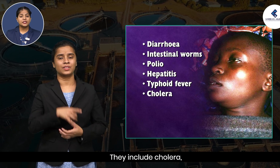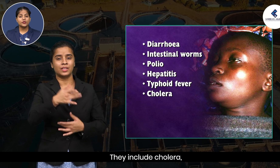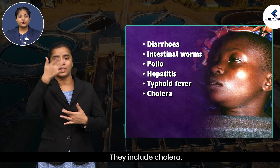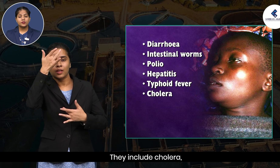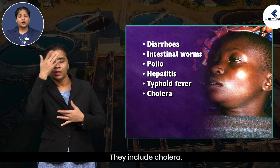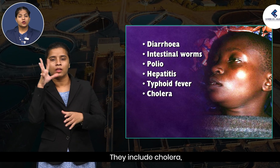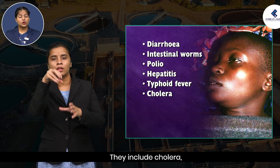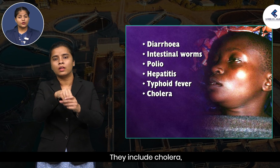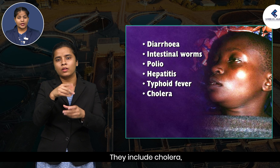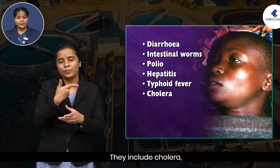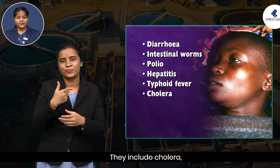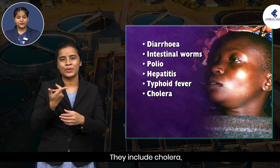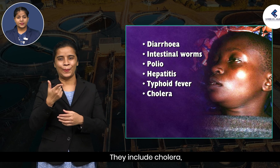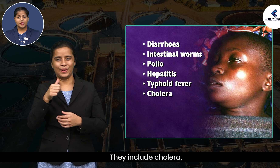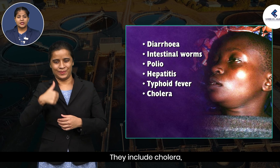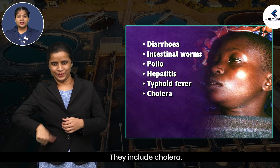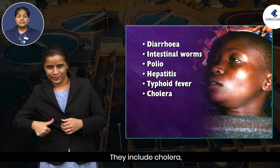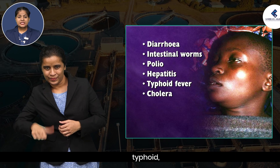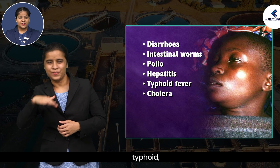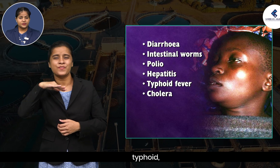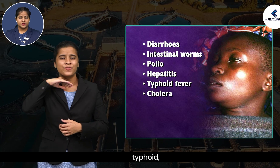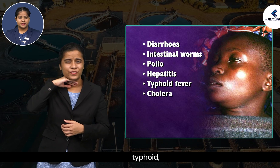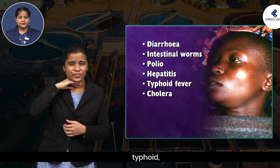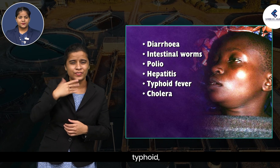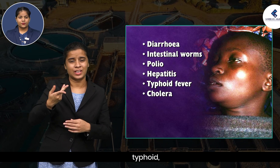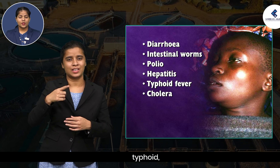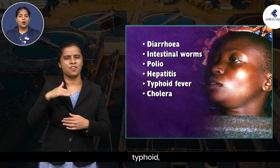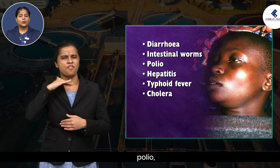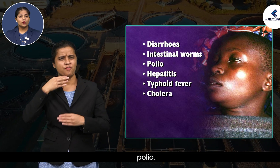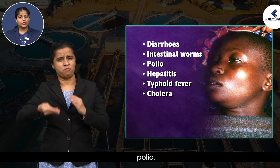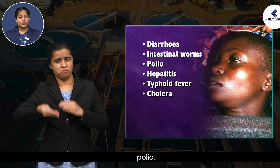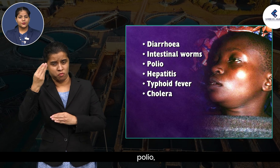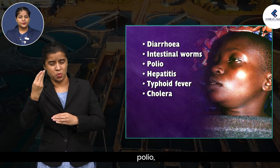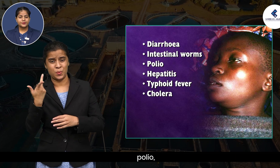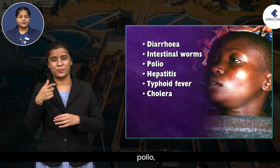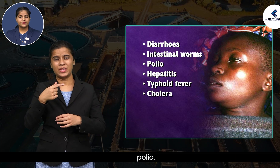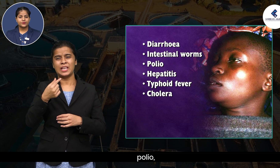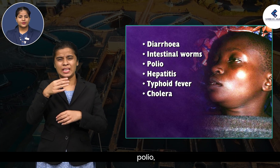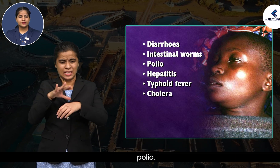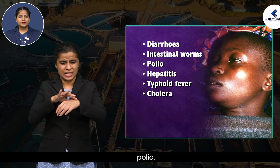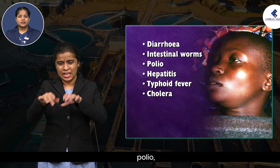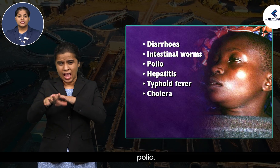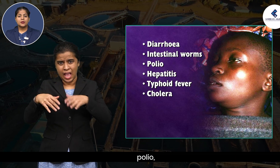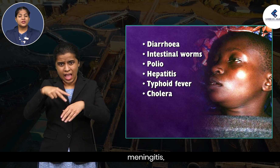They include cholera, typhoid, polio,